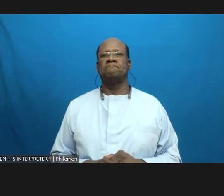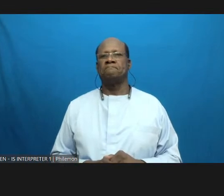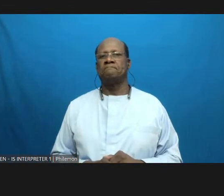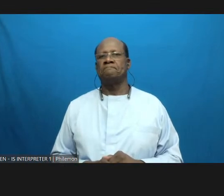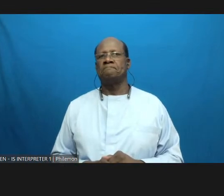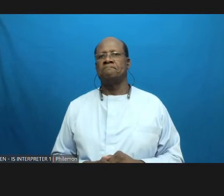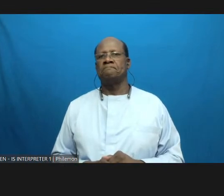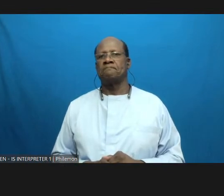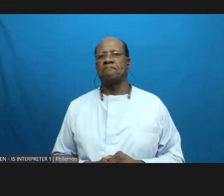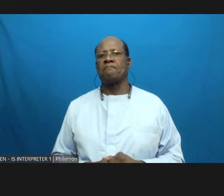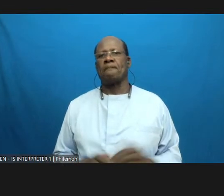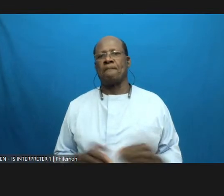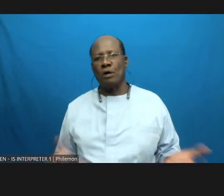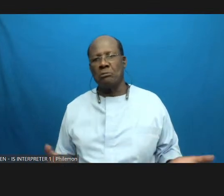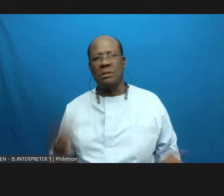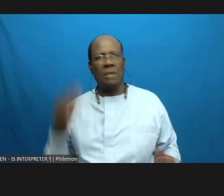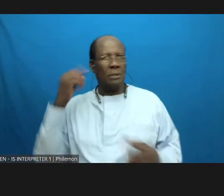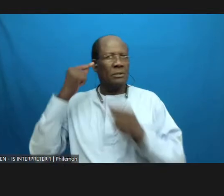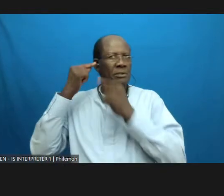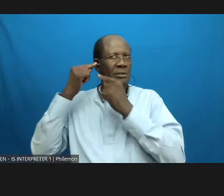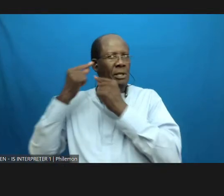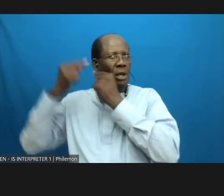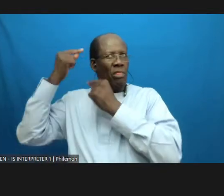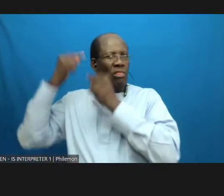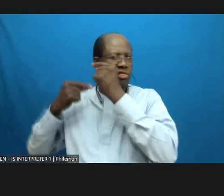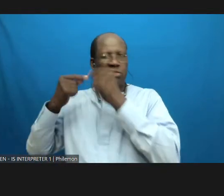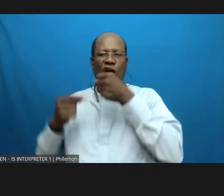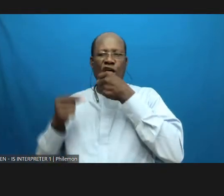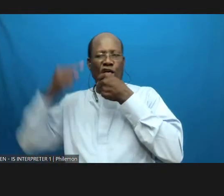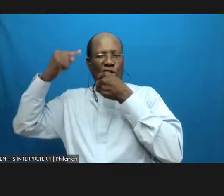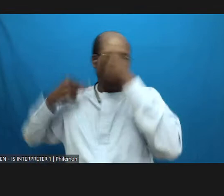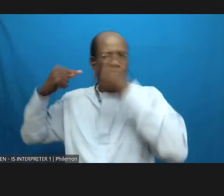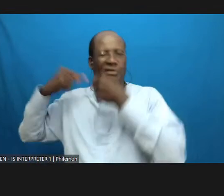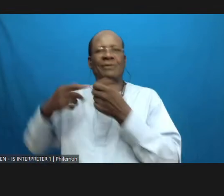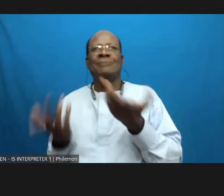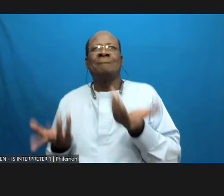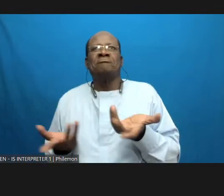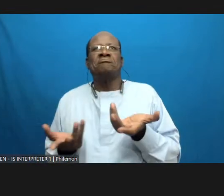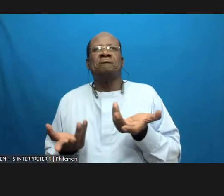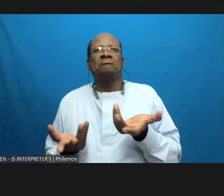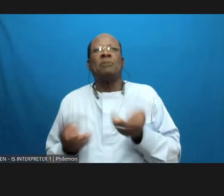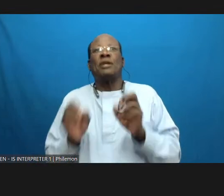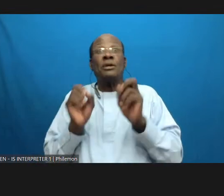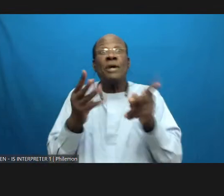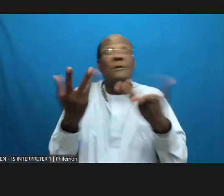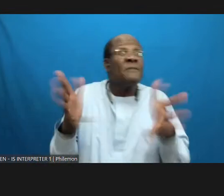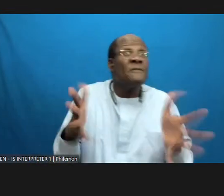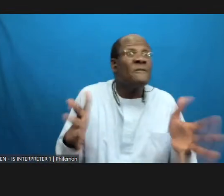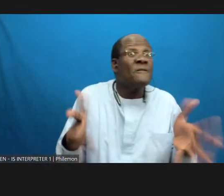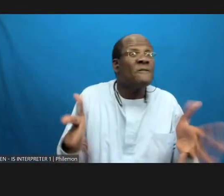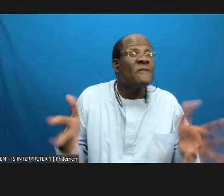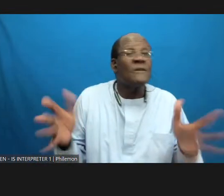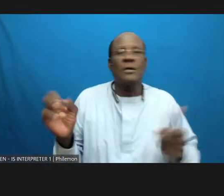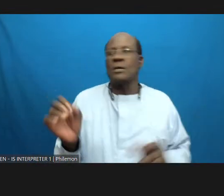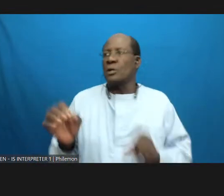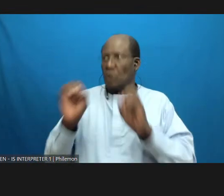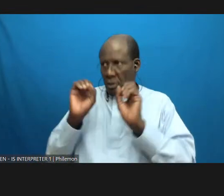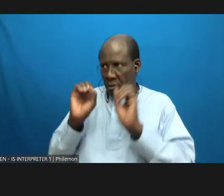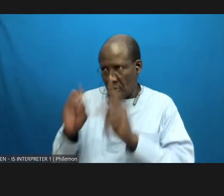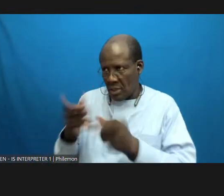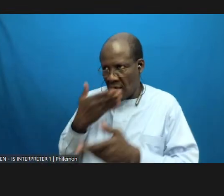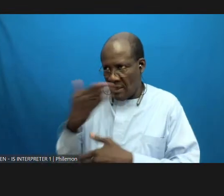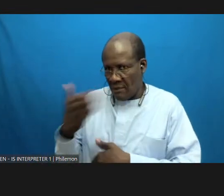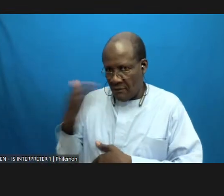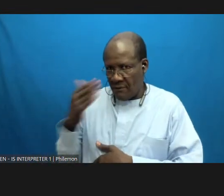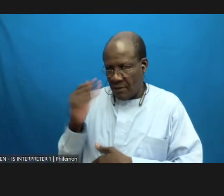Thank you very much. Your mic just cut off the end. Did you finish? It's okay. Thank you so much, Honorable. And I think this point about